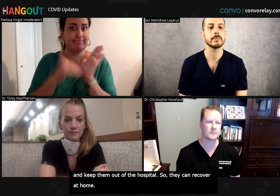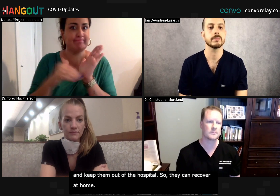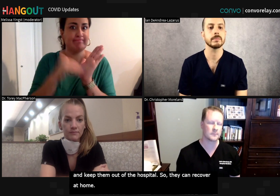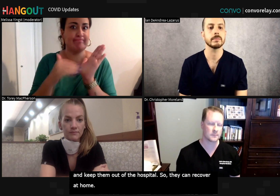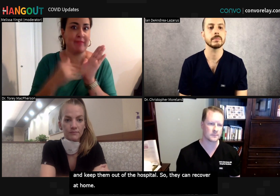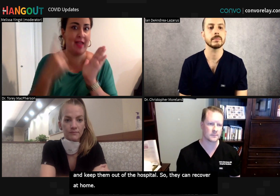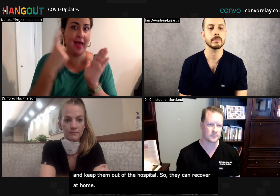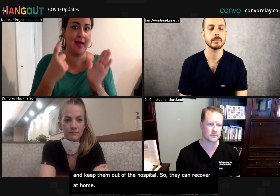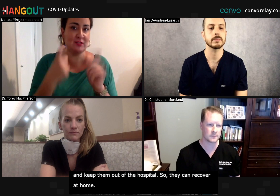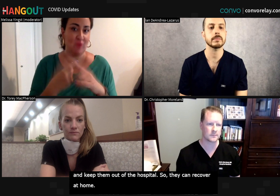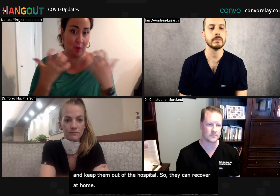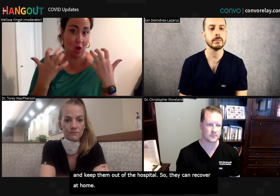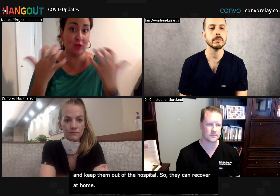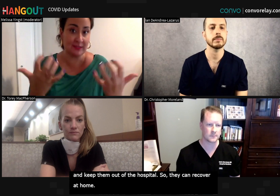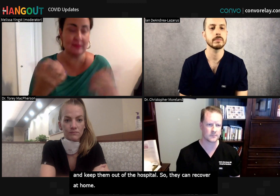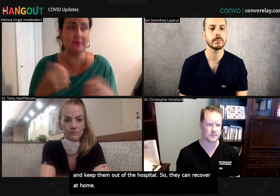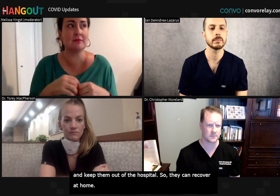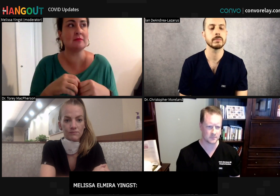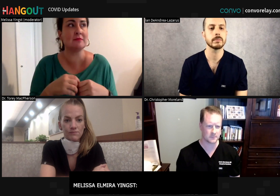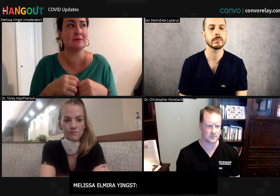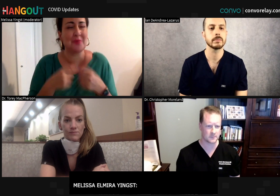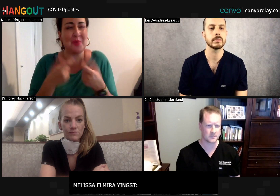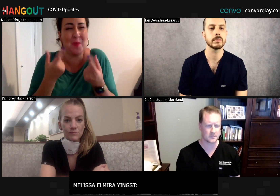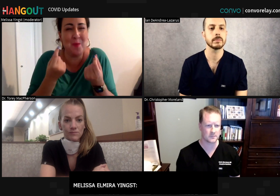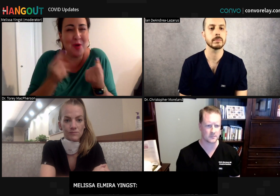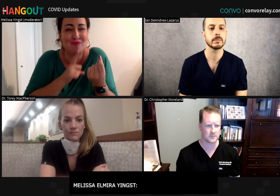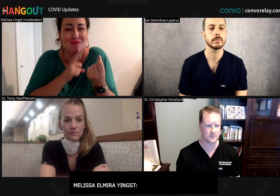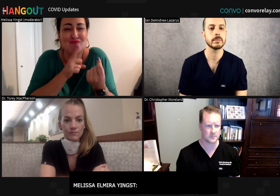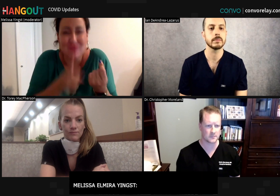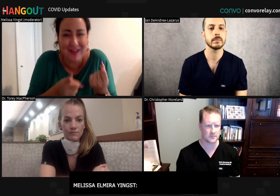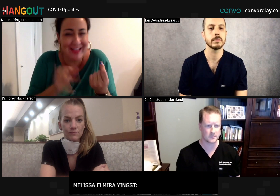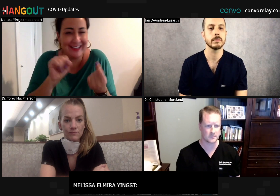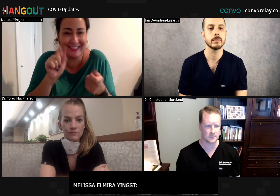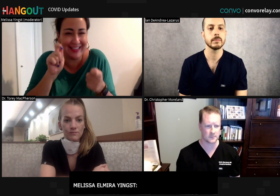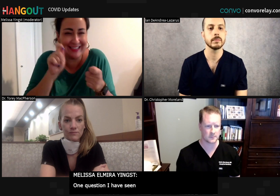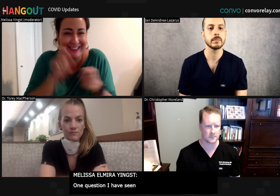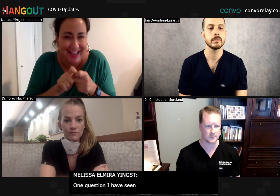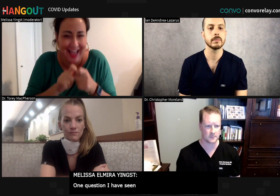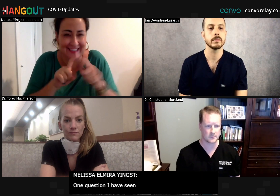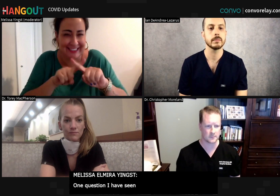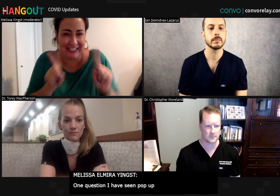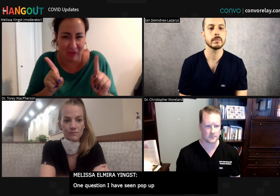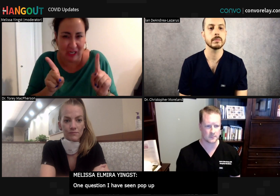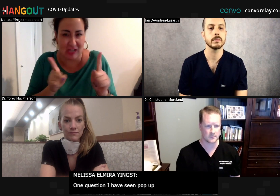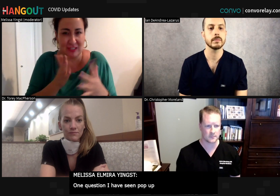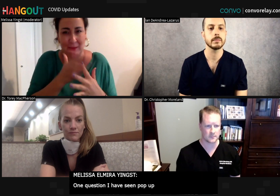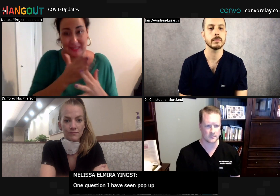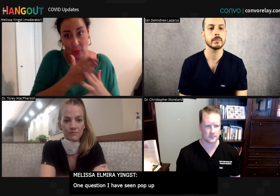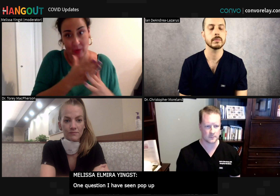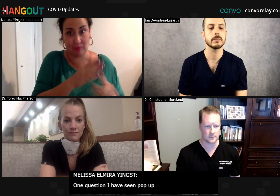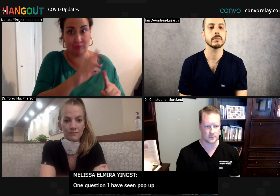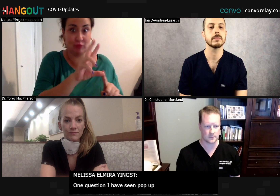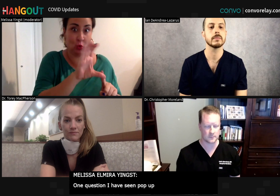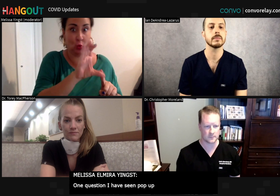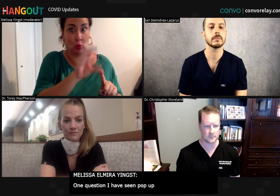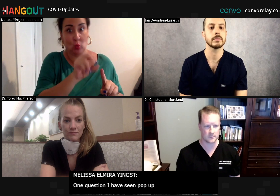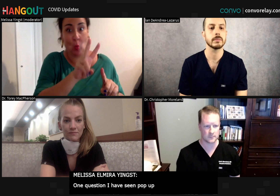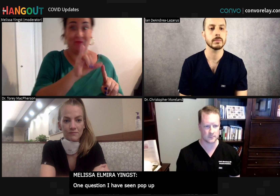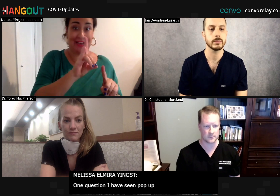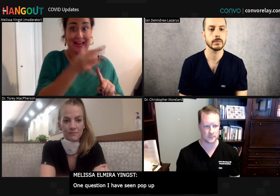Wonderful. One question I've seen pop up often from the audience is, what is the difference